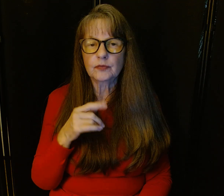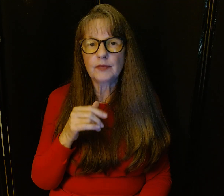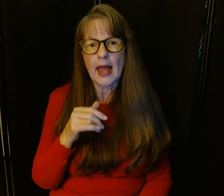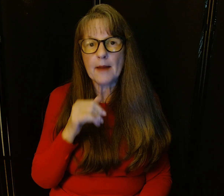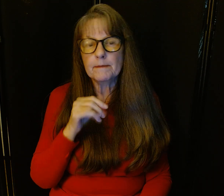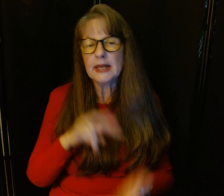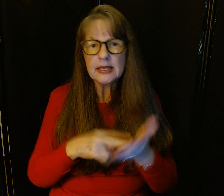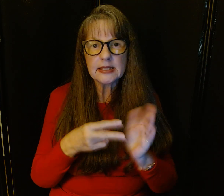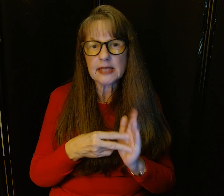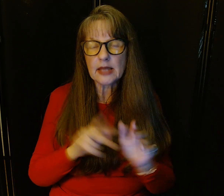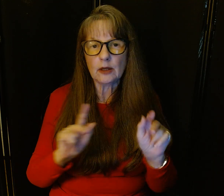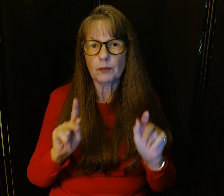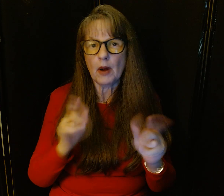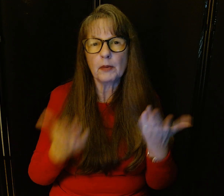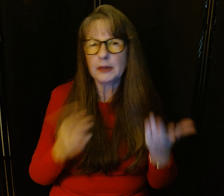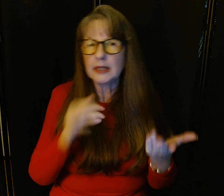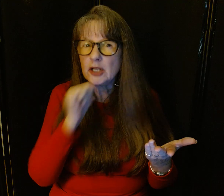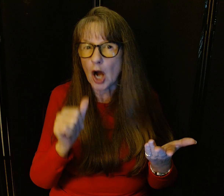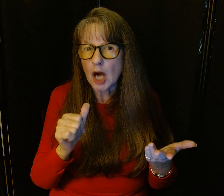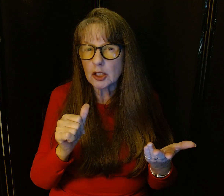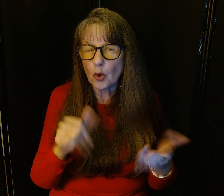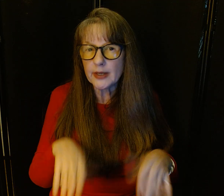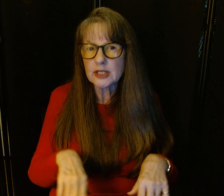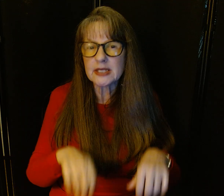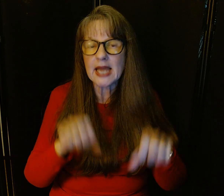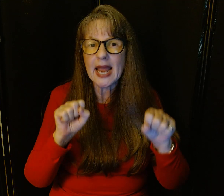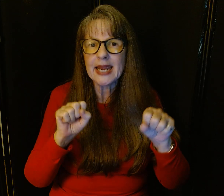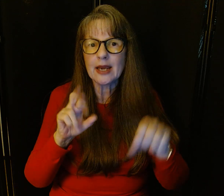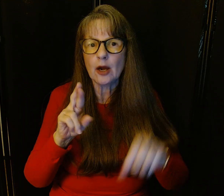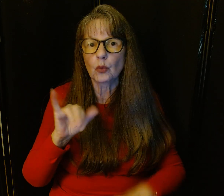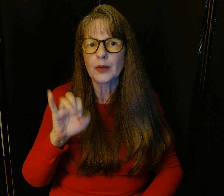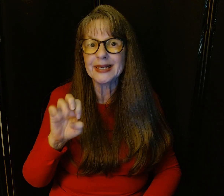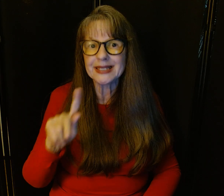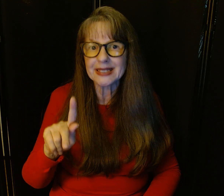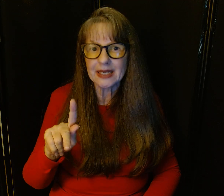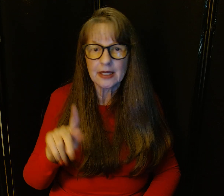that means that they're probably not going to take a risk,